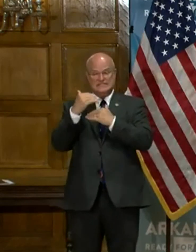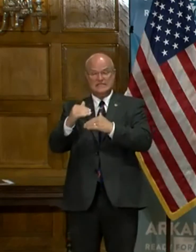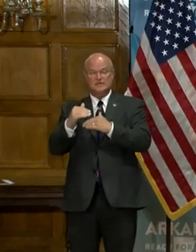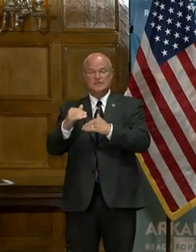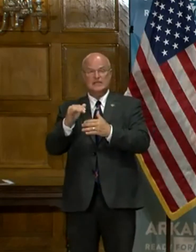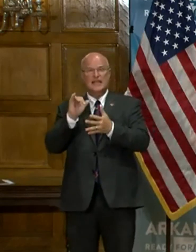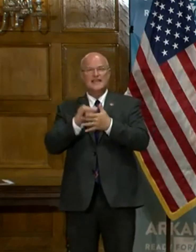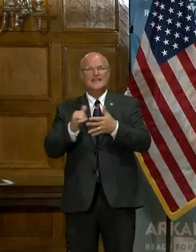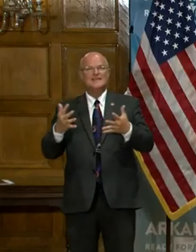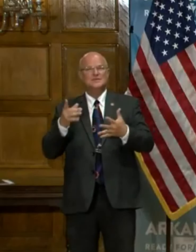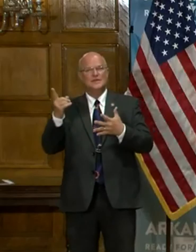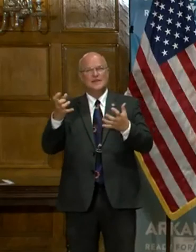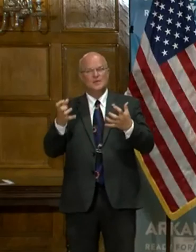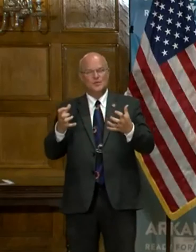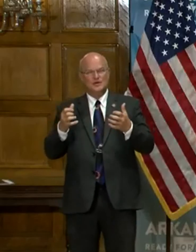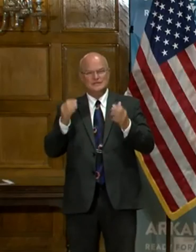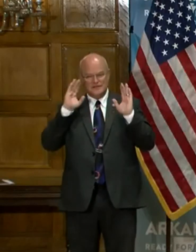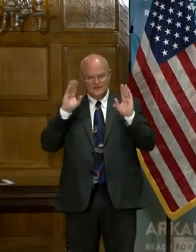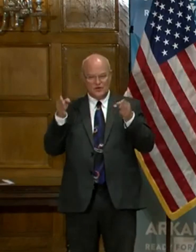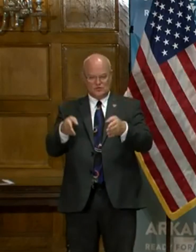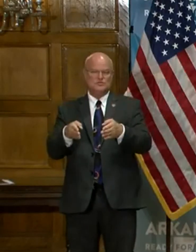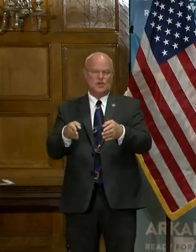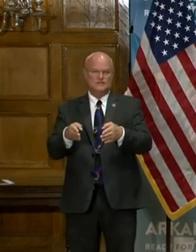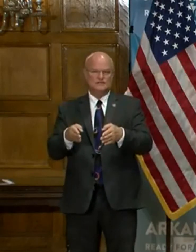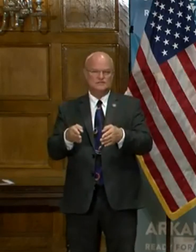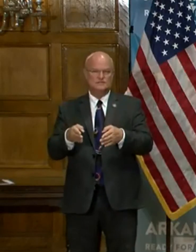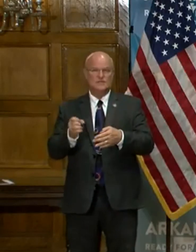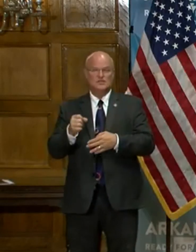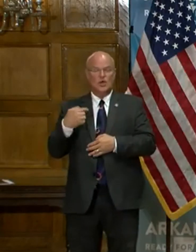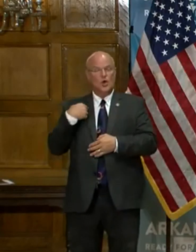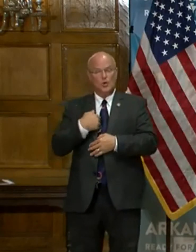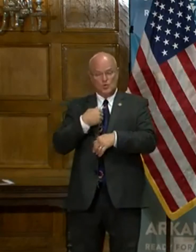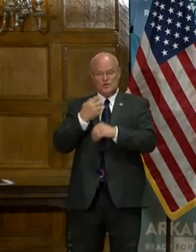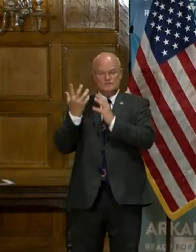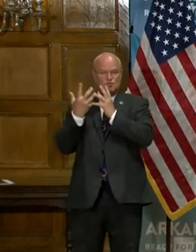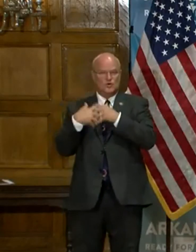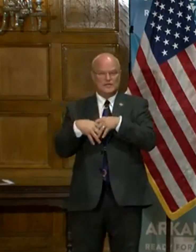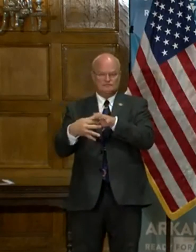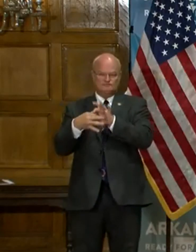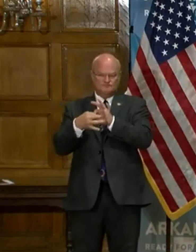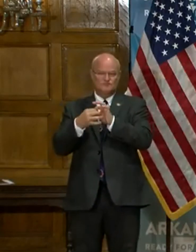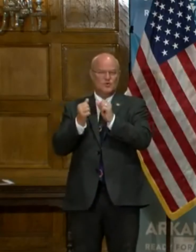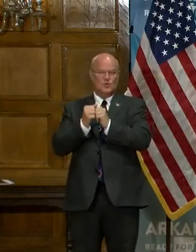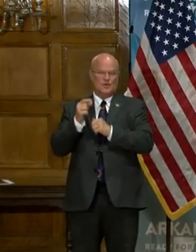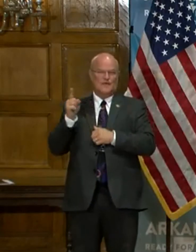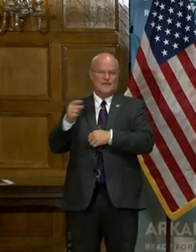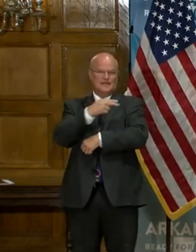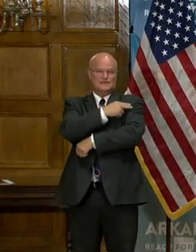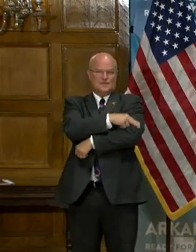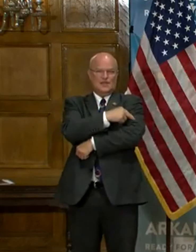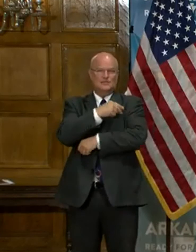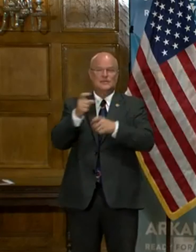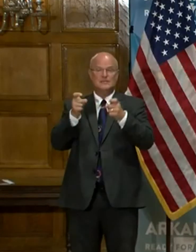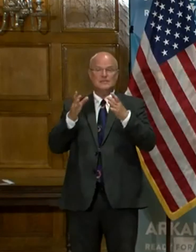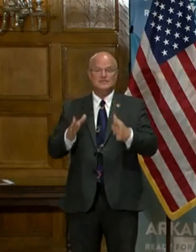and that's what they wanted to be able to focus on. And so we've worked out a relationship with them that we